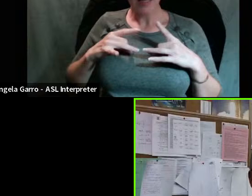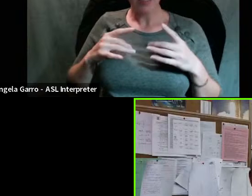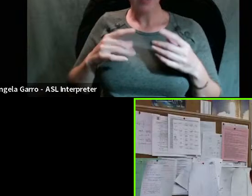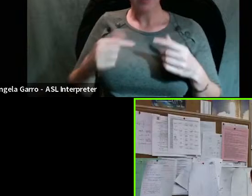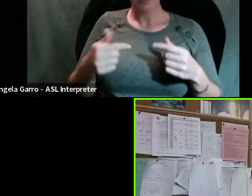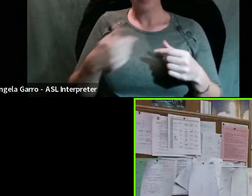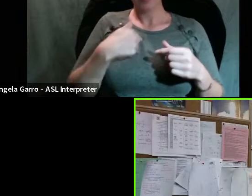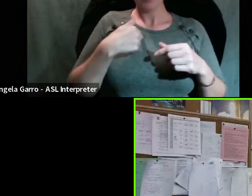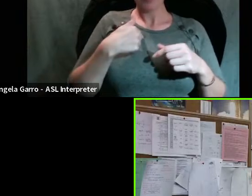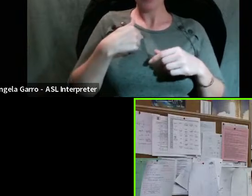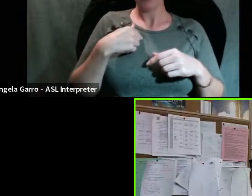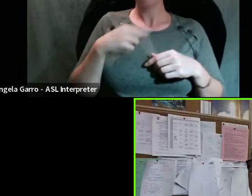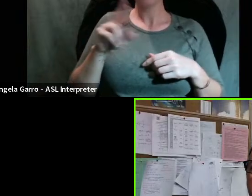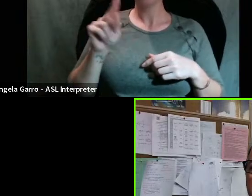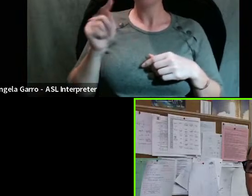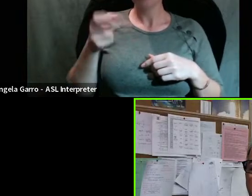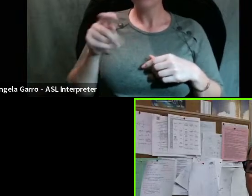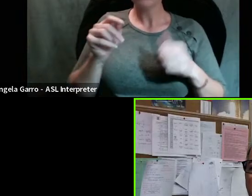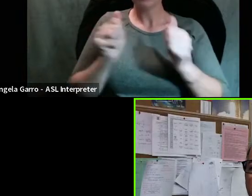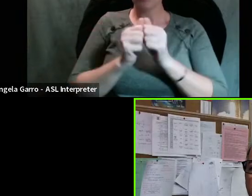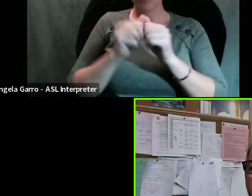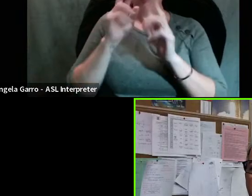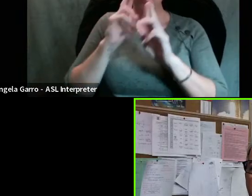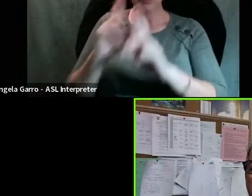I am treated with respect and